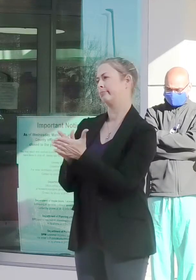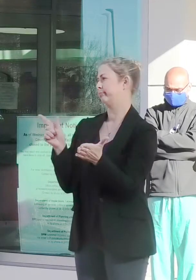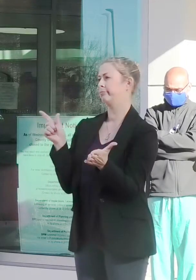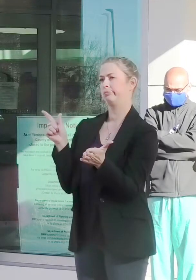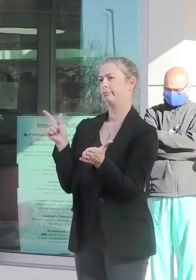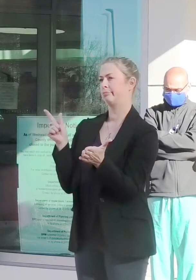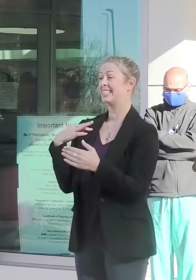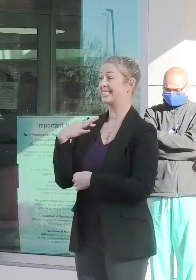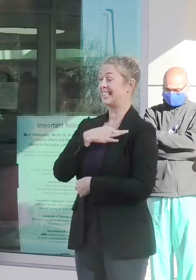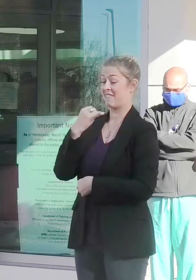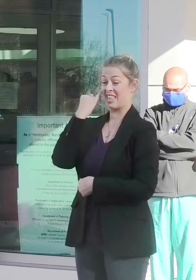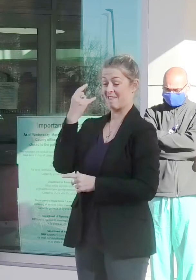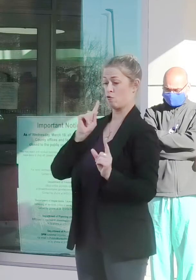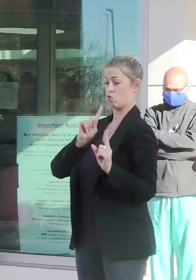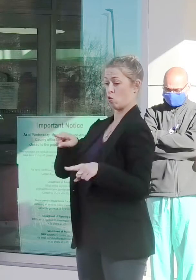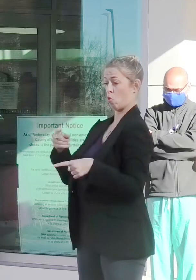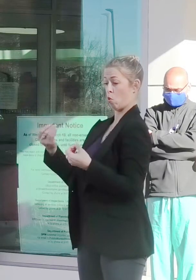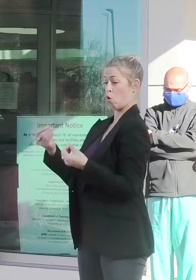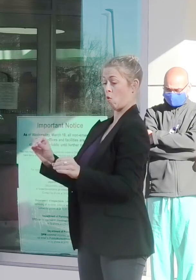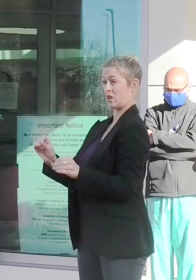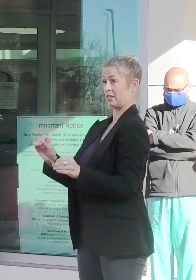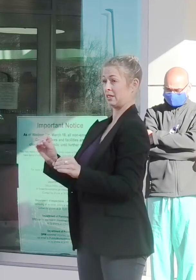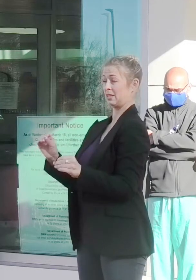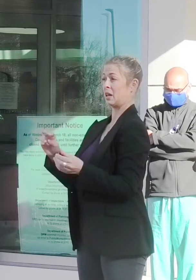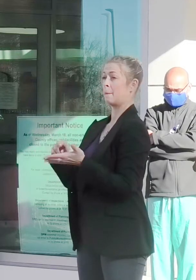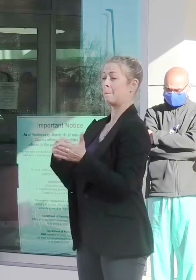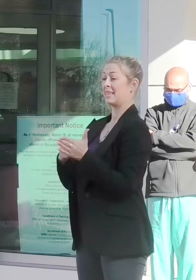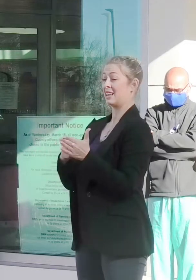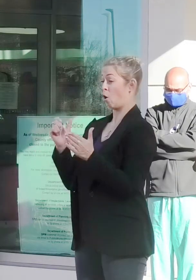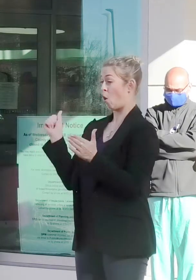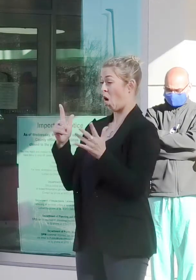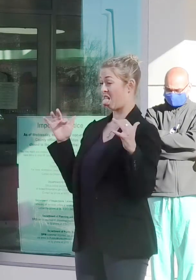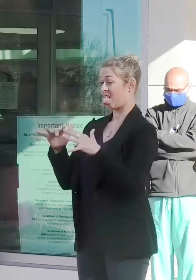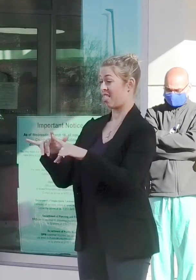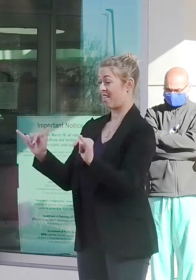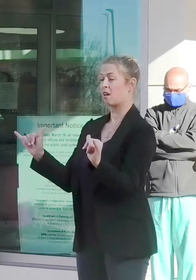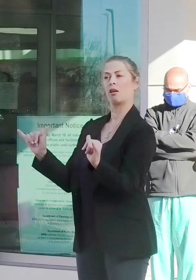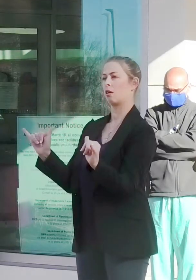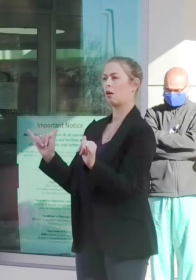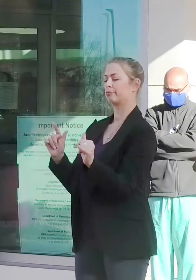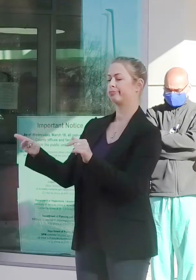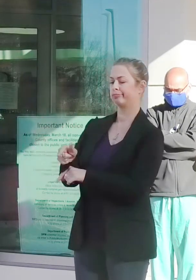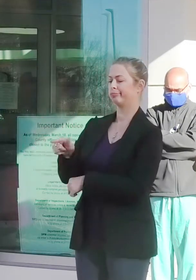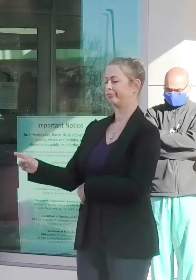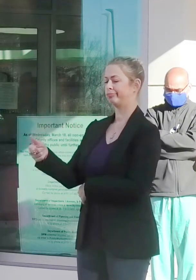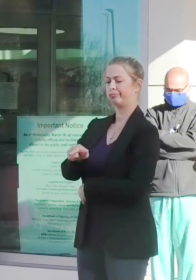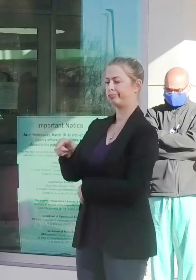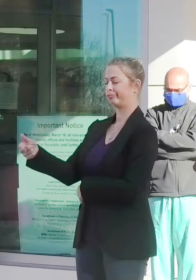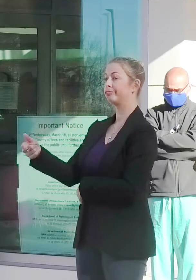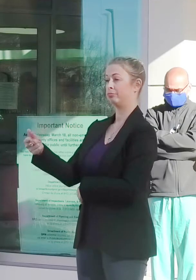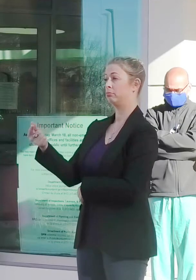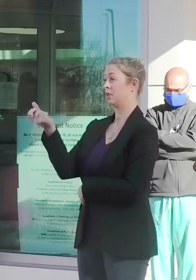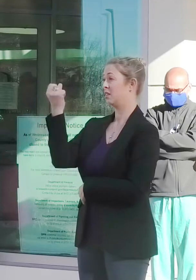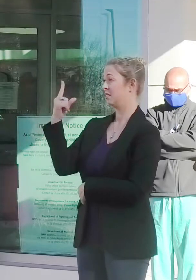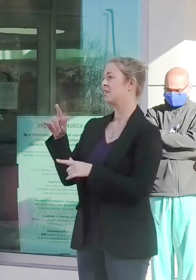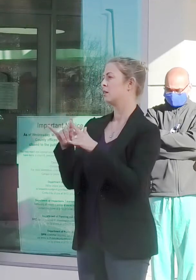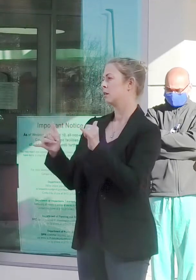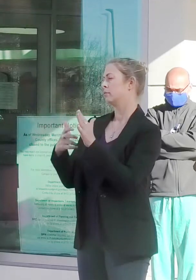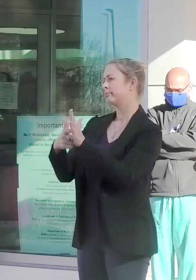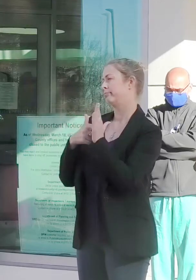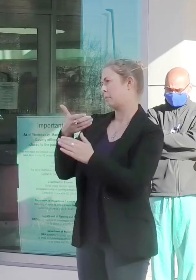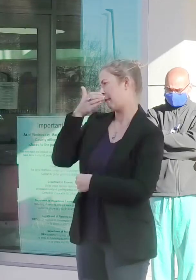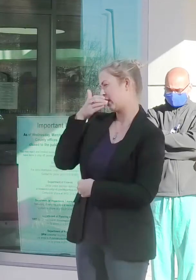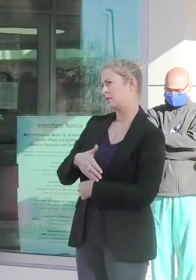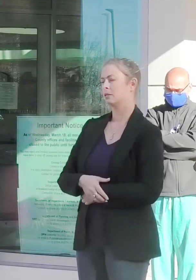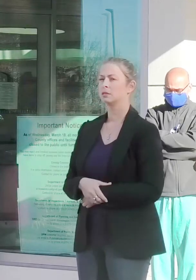to offices are staggered and required to wear masks throughout buildings. Throughout this year,